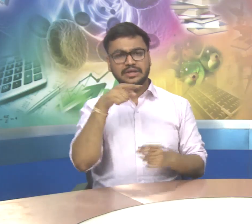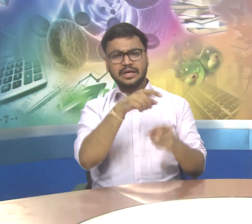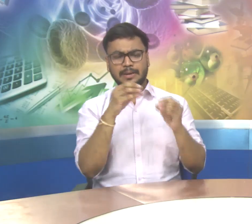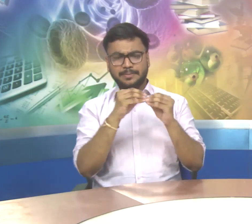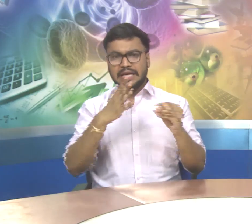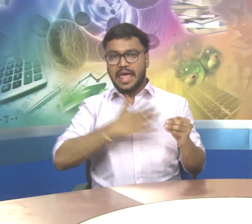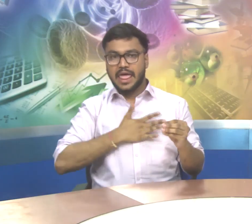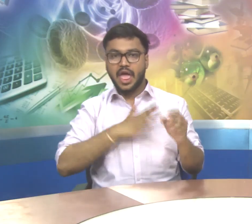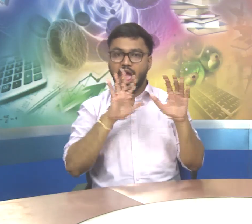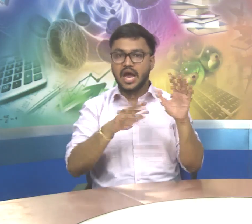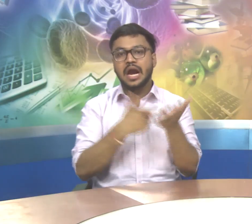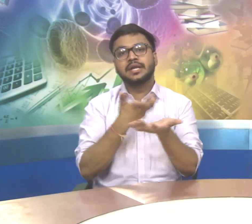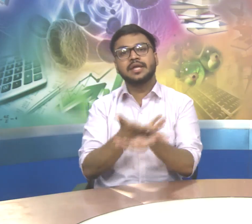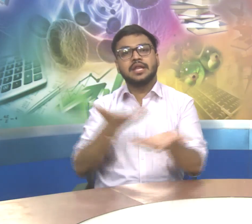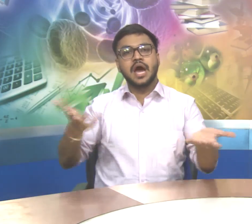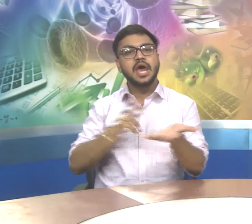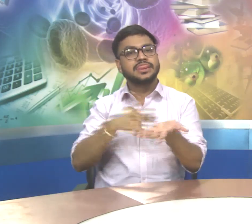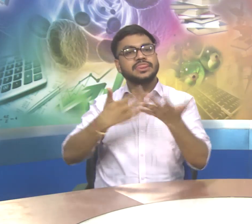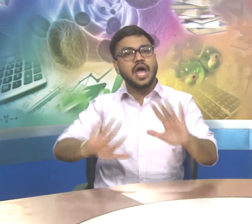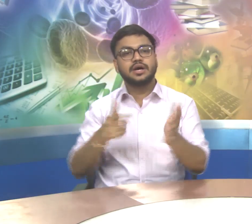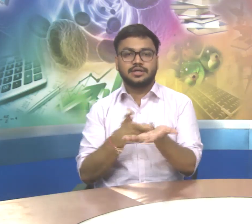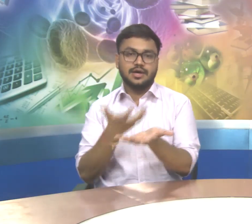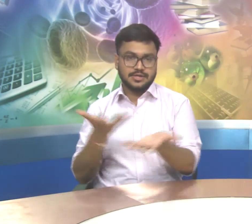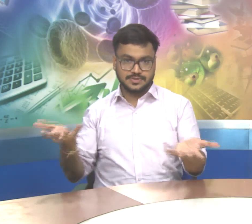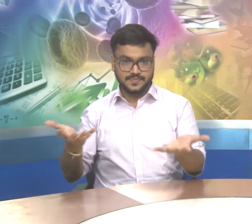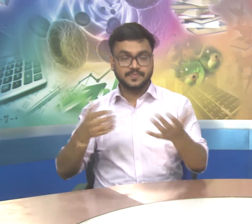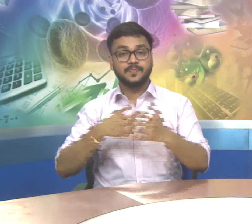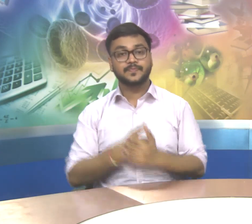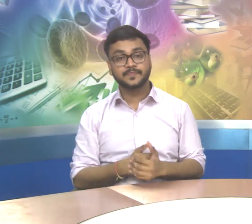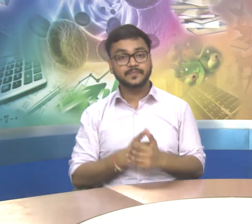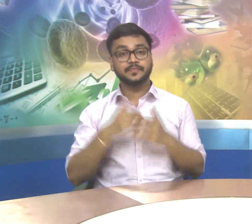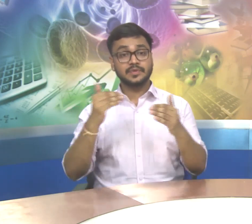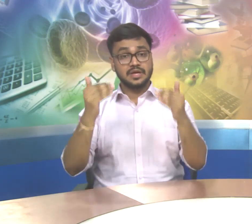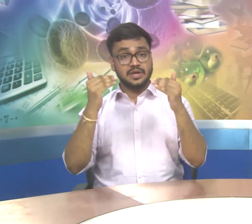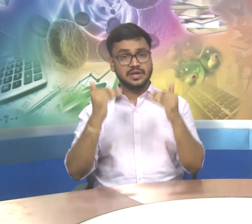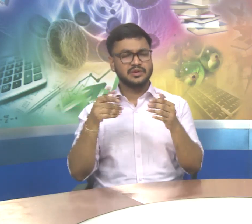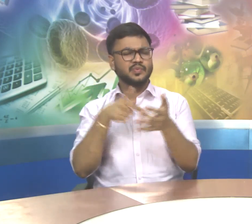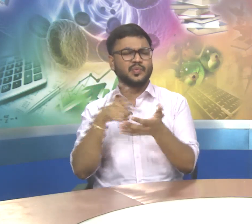Biotic resources, and also called living natural resources.